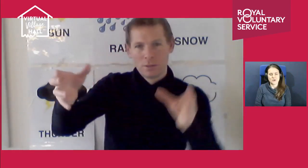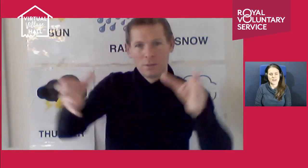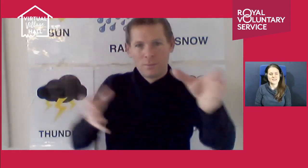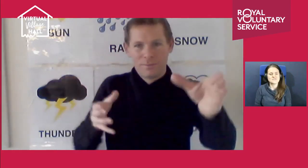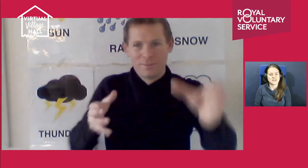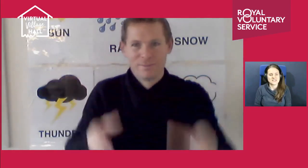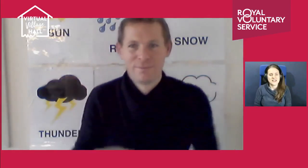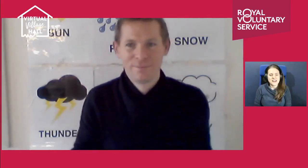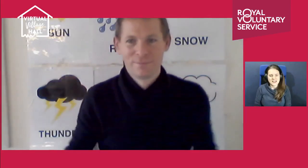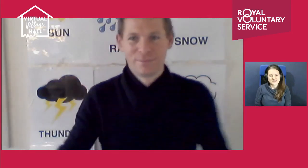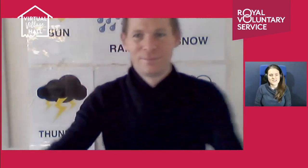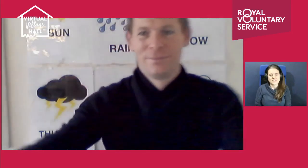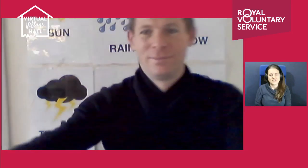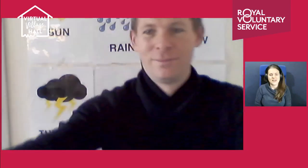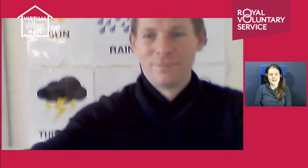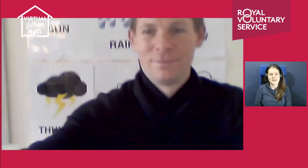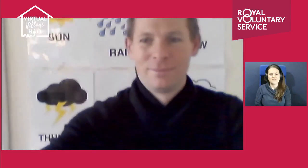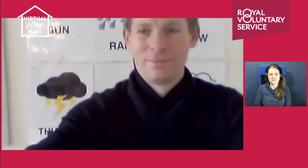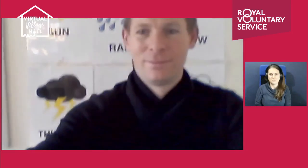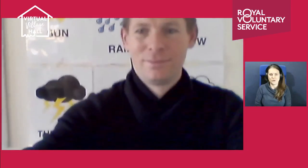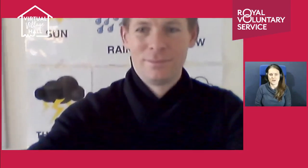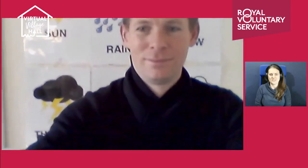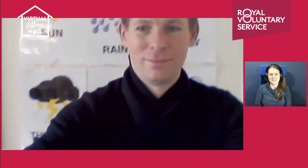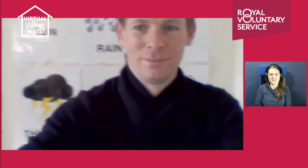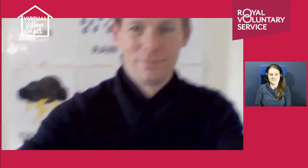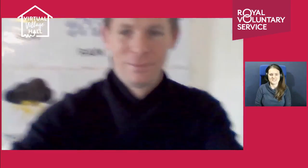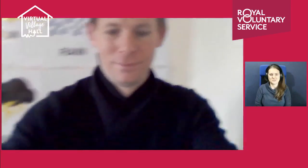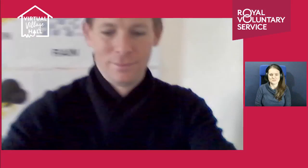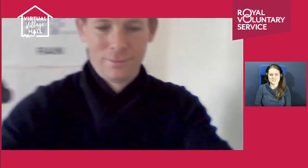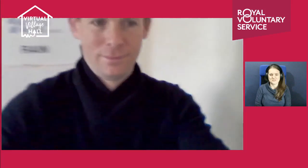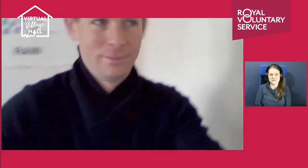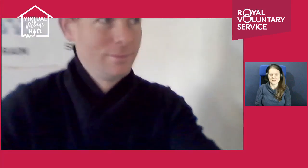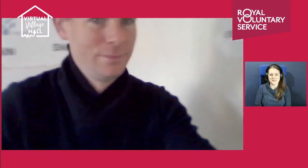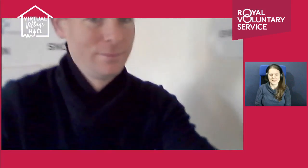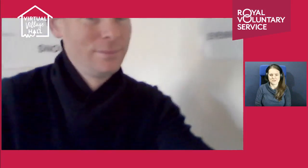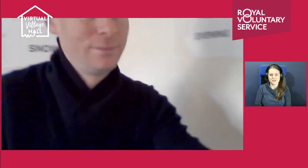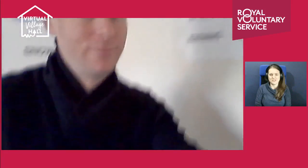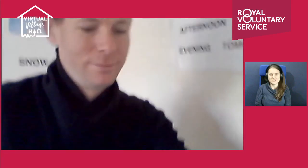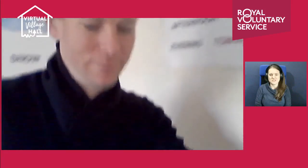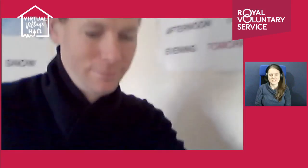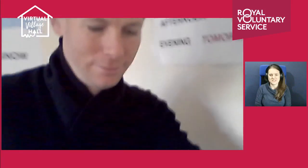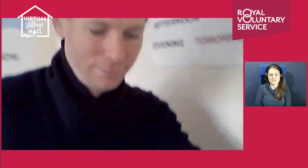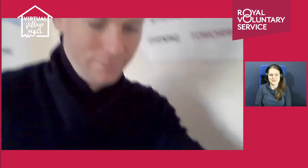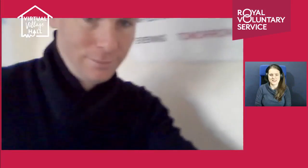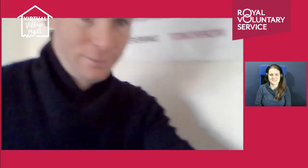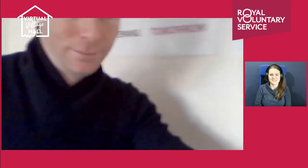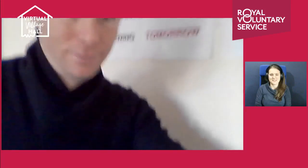signing. Okay, right. Let's learn a few more signs. So I'm just going to flick my camera around